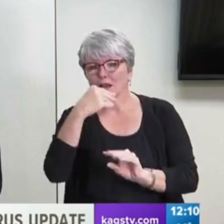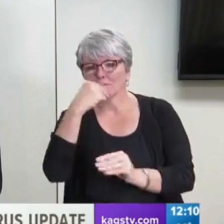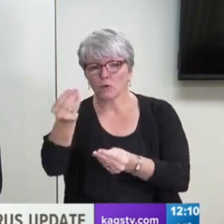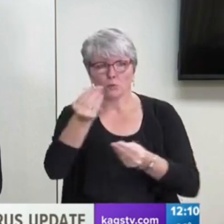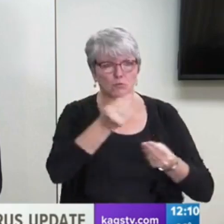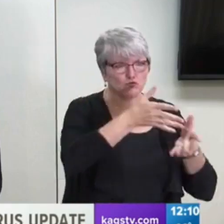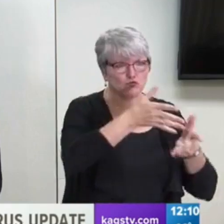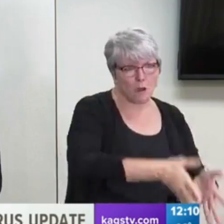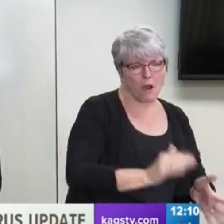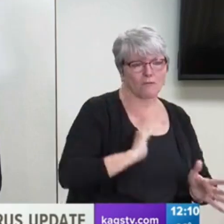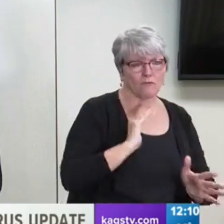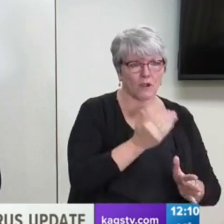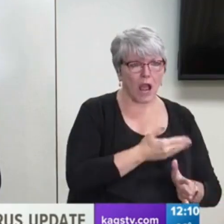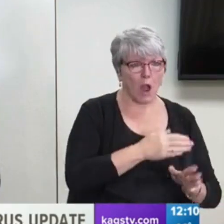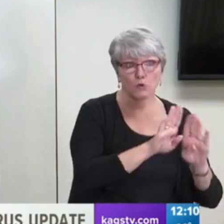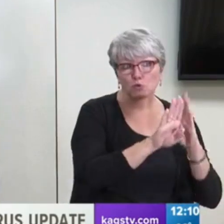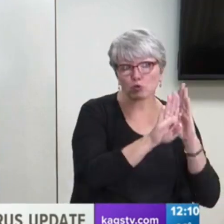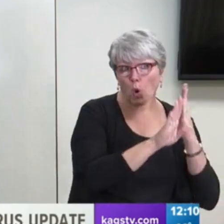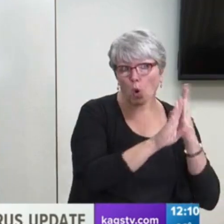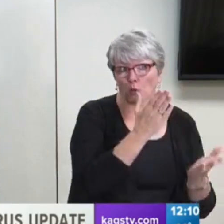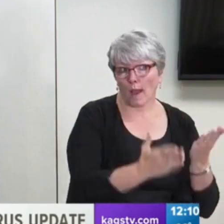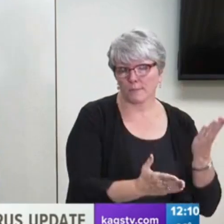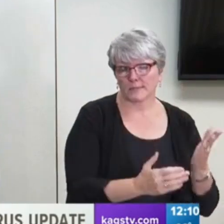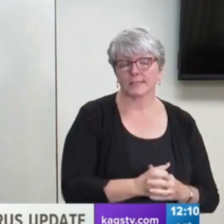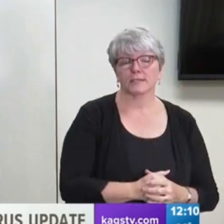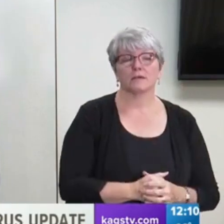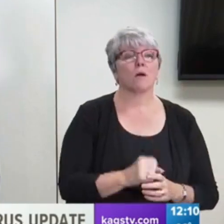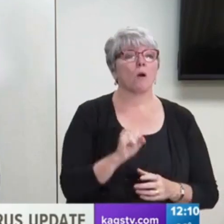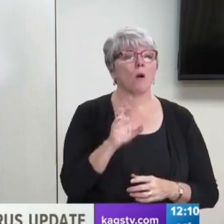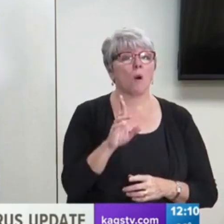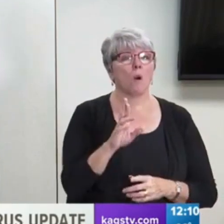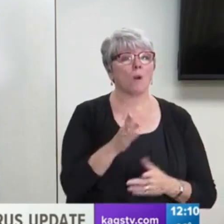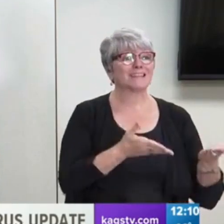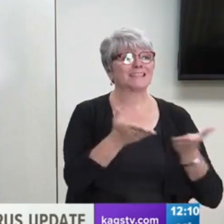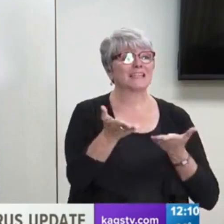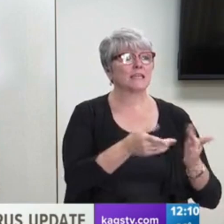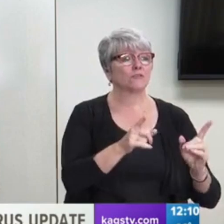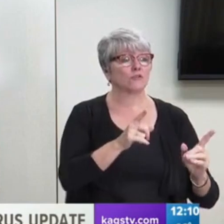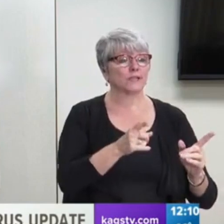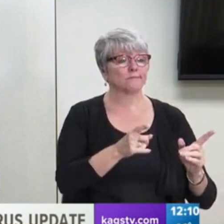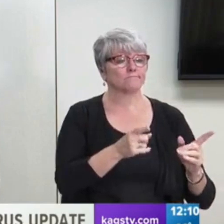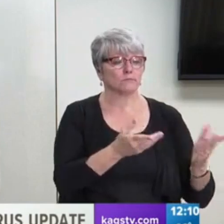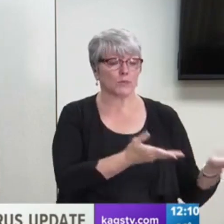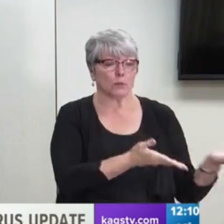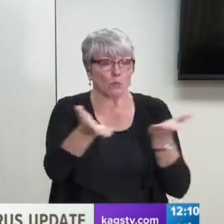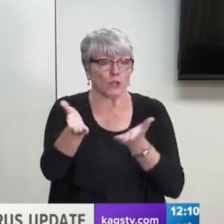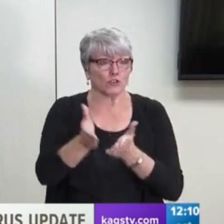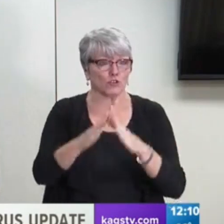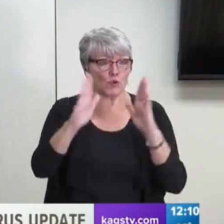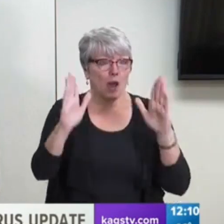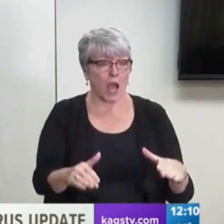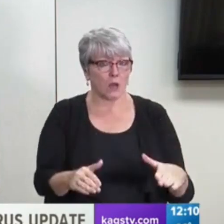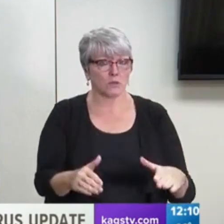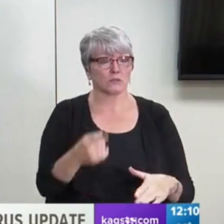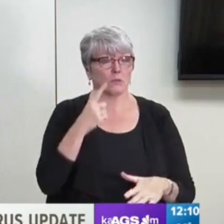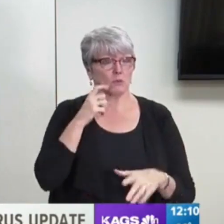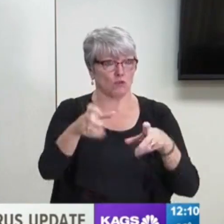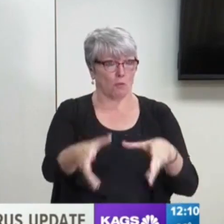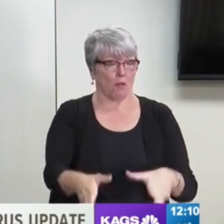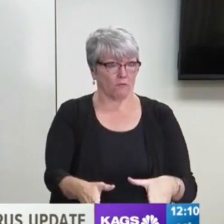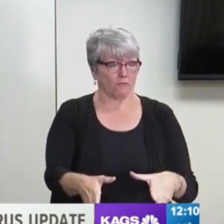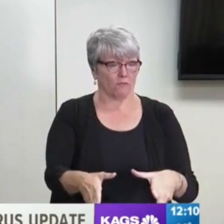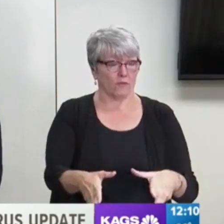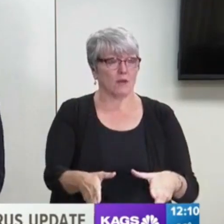us and dropping it off at our door, perhaps, or delivery services, et cetera, who would drop this off at our door.